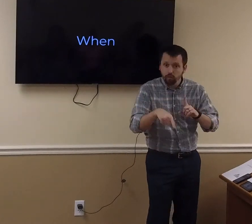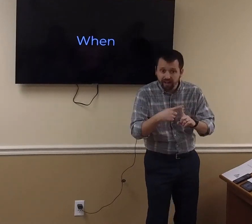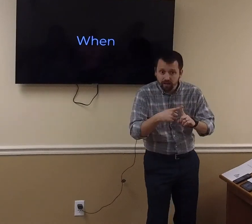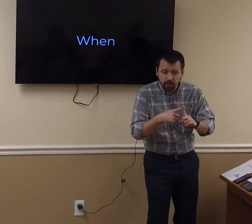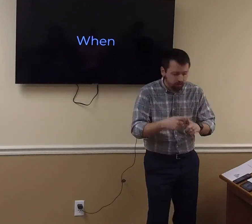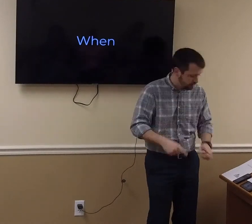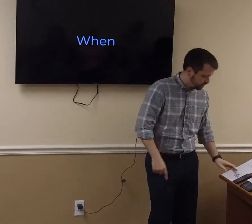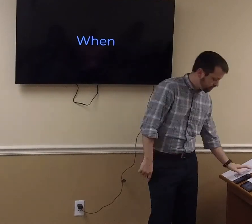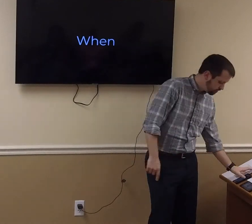When?